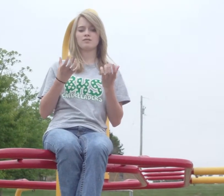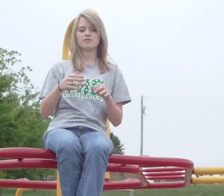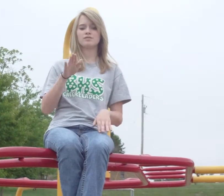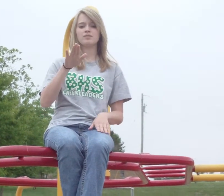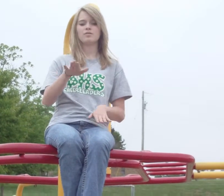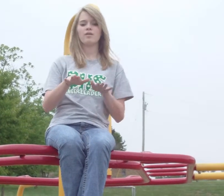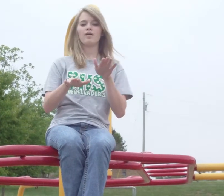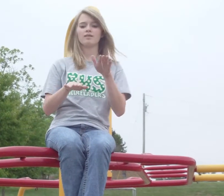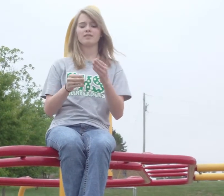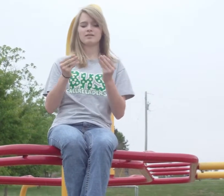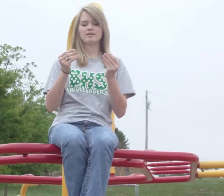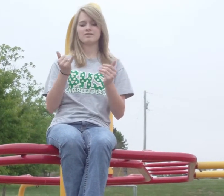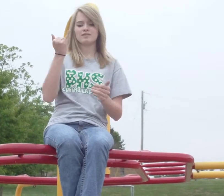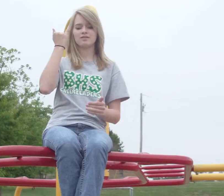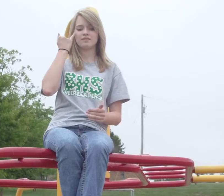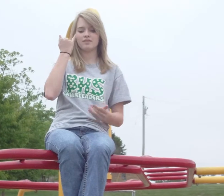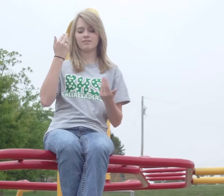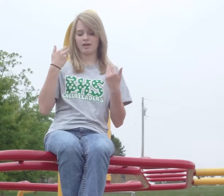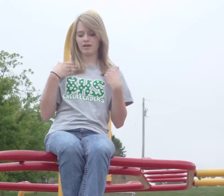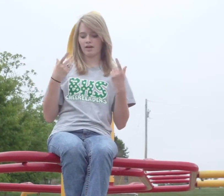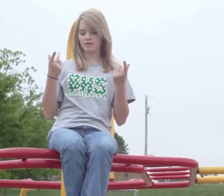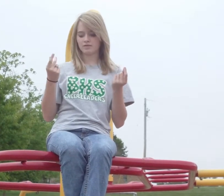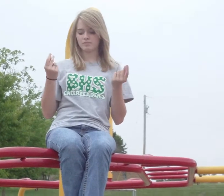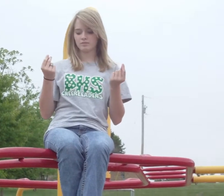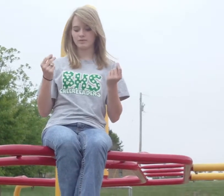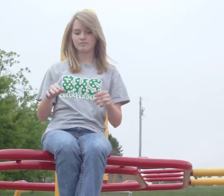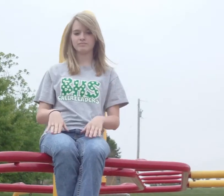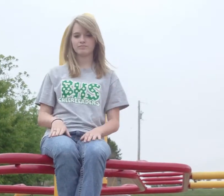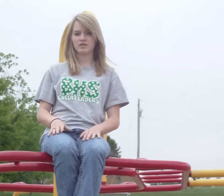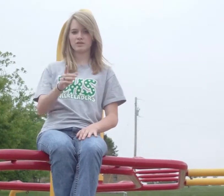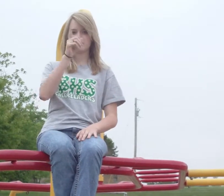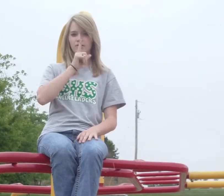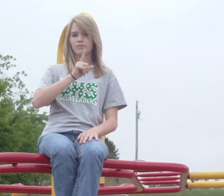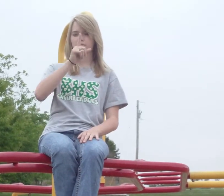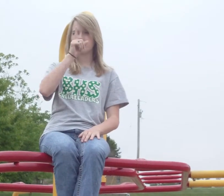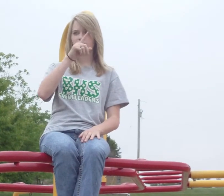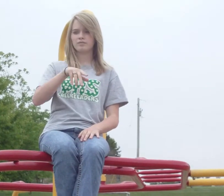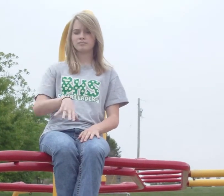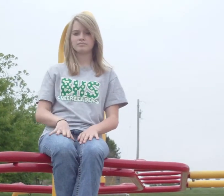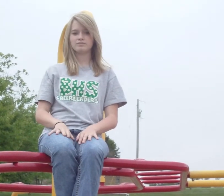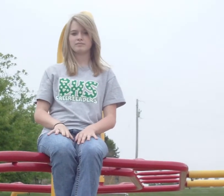If I gotta do it solo.